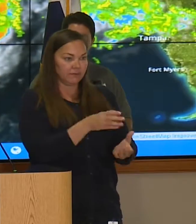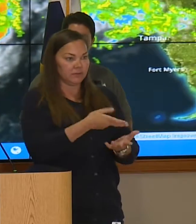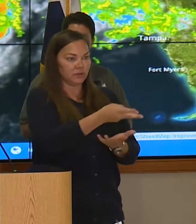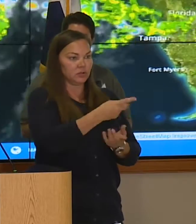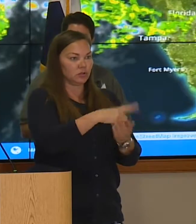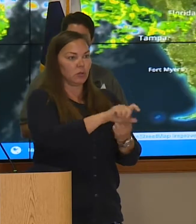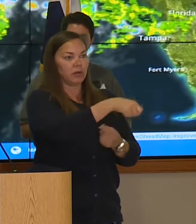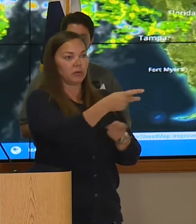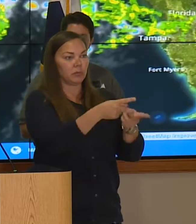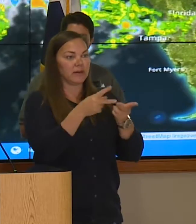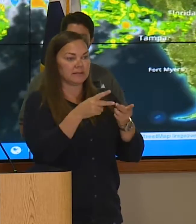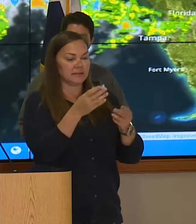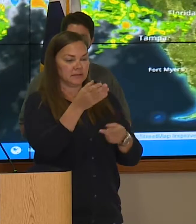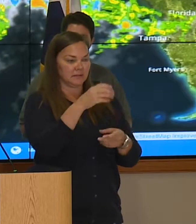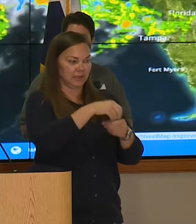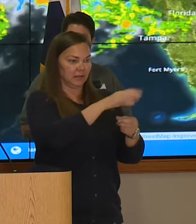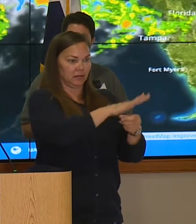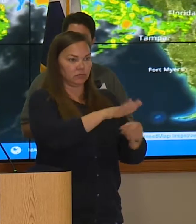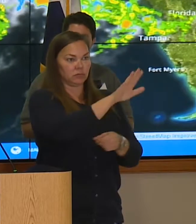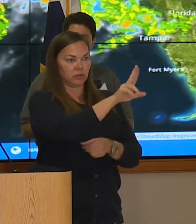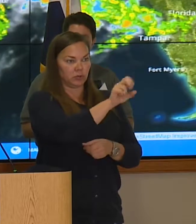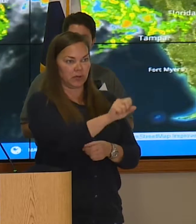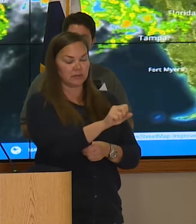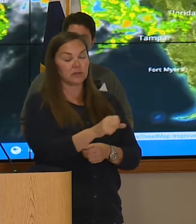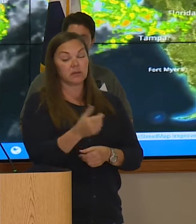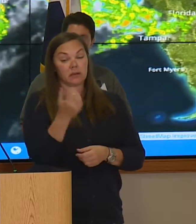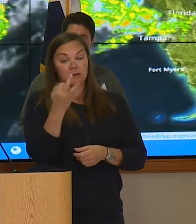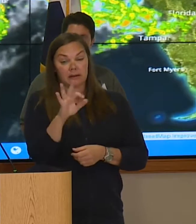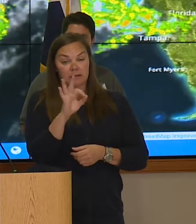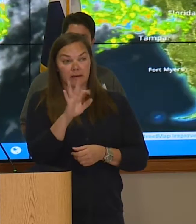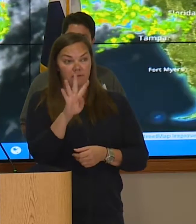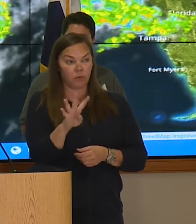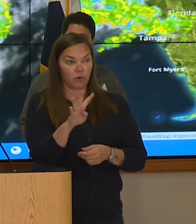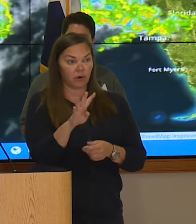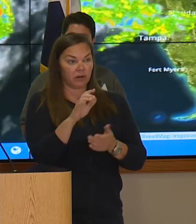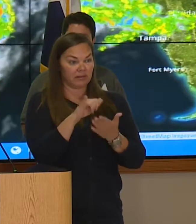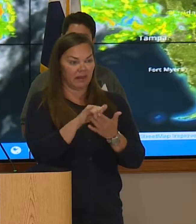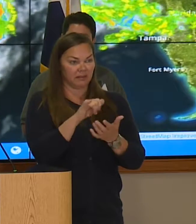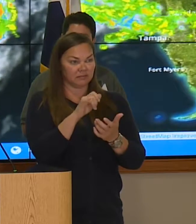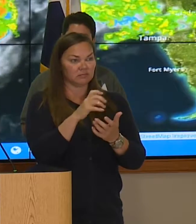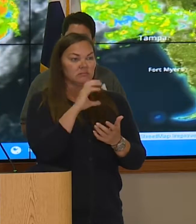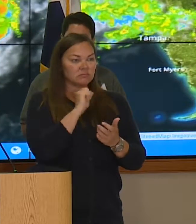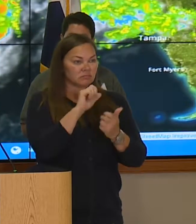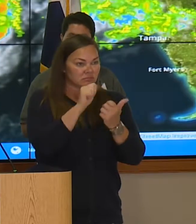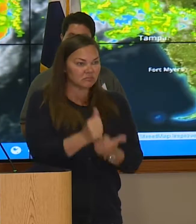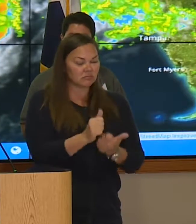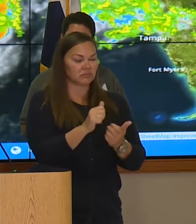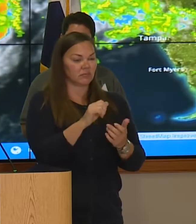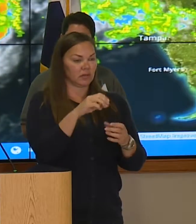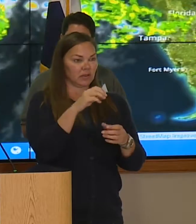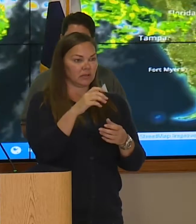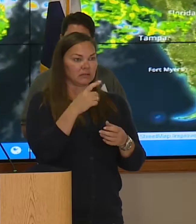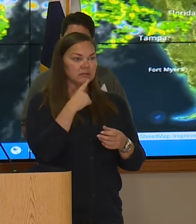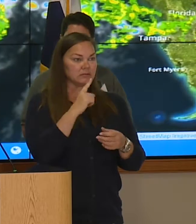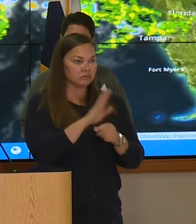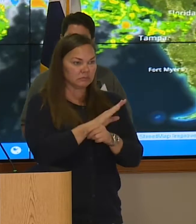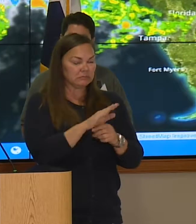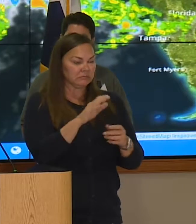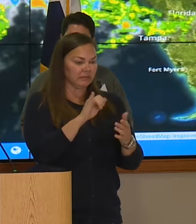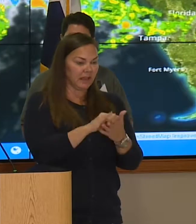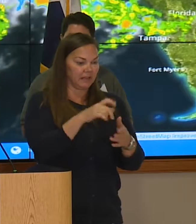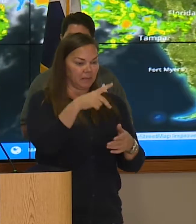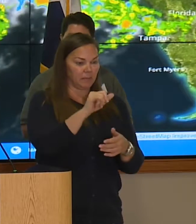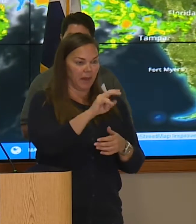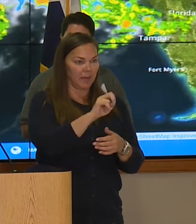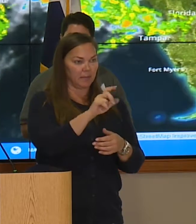nation. And in 1994, the scour was so severe at some of these pipeline locations that the pipelines